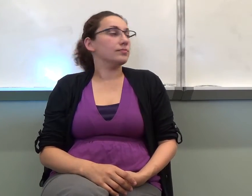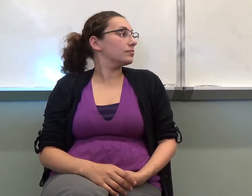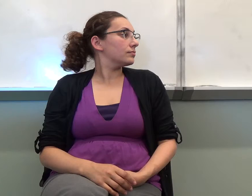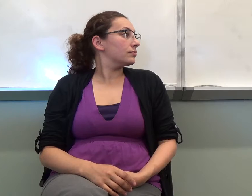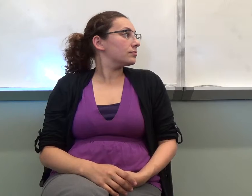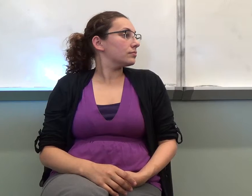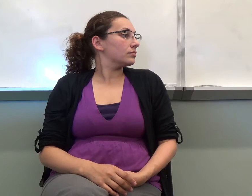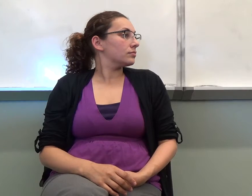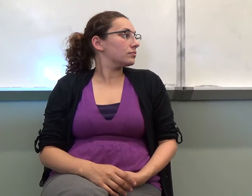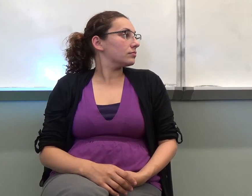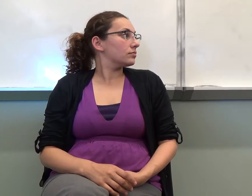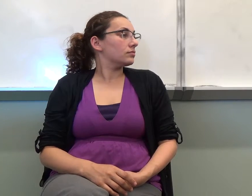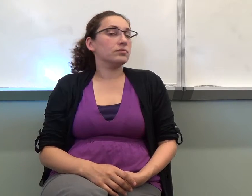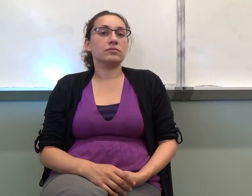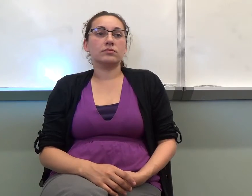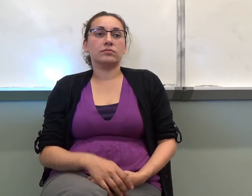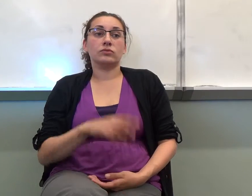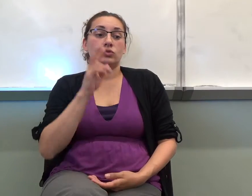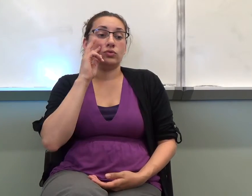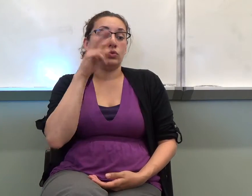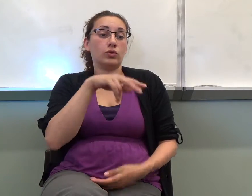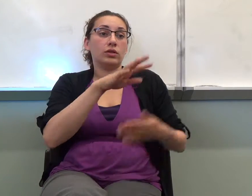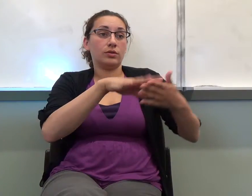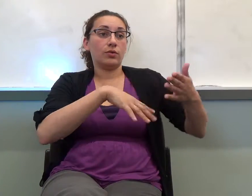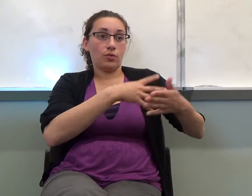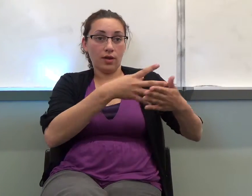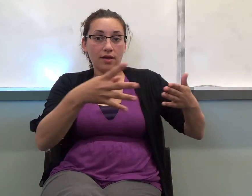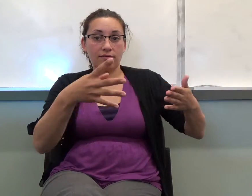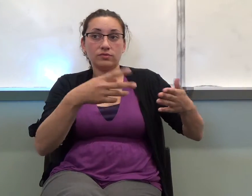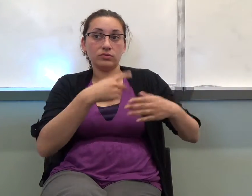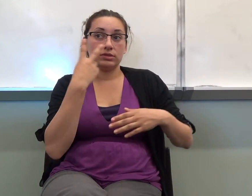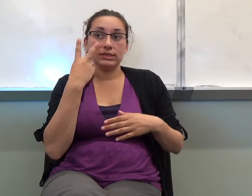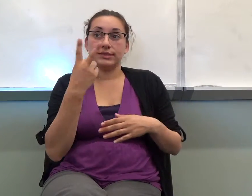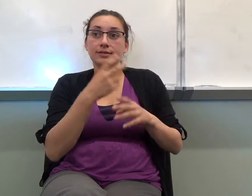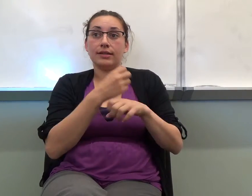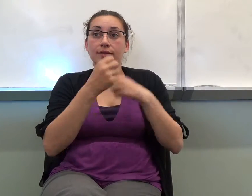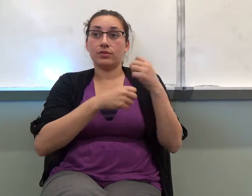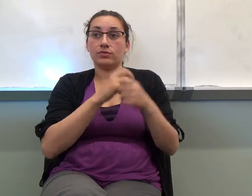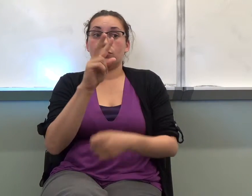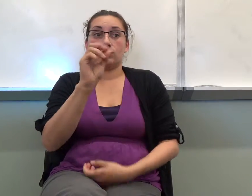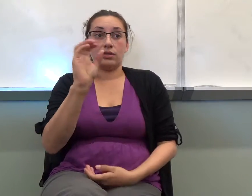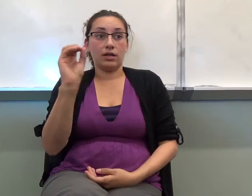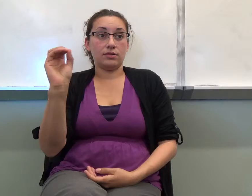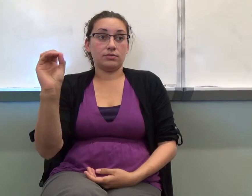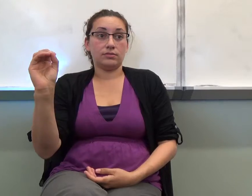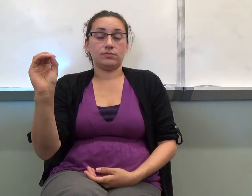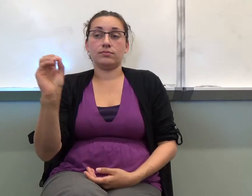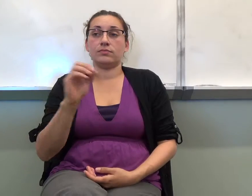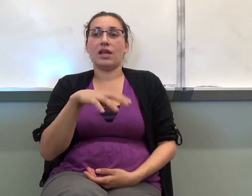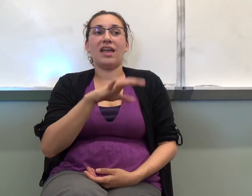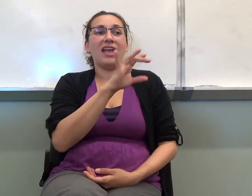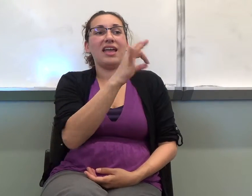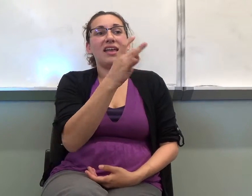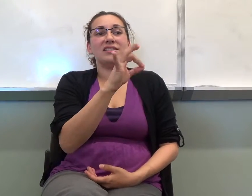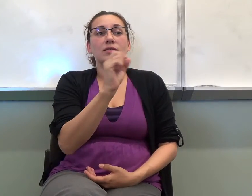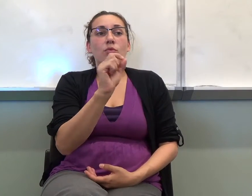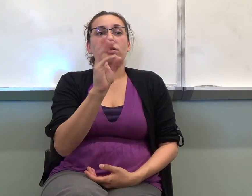24. So you go to the graph itself, and you find in the year 2000, 18.6 is the percentage for